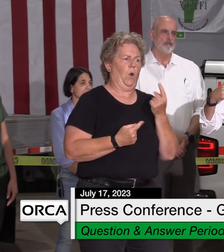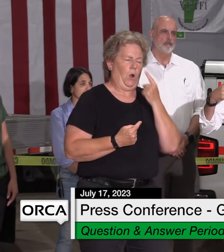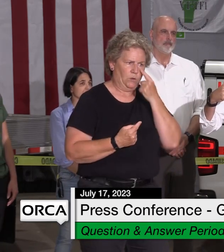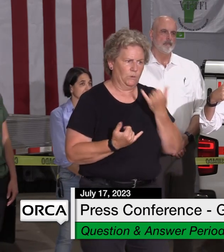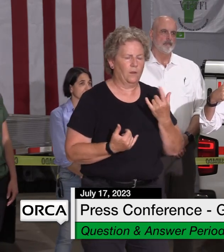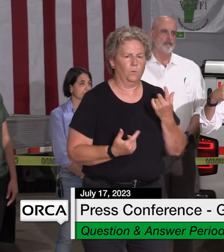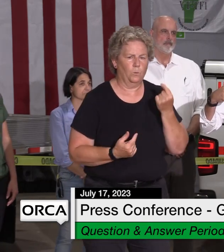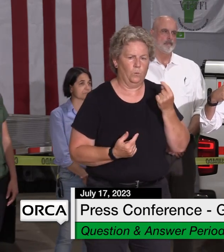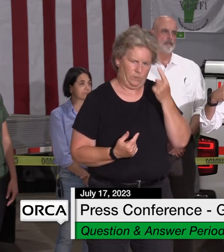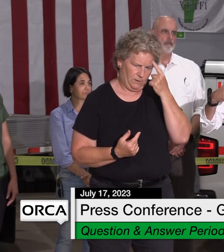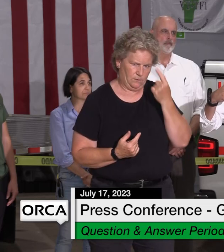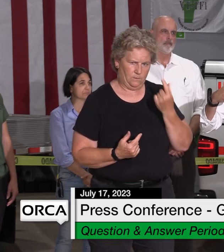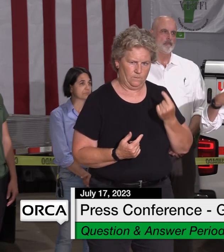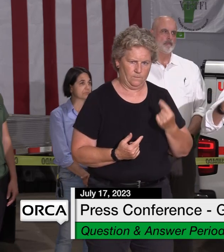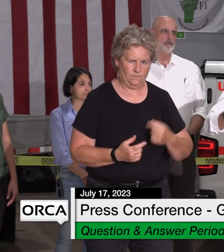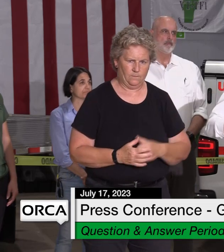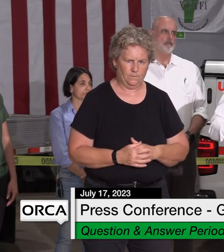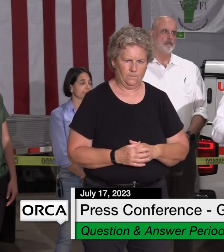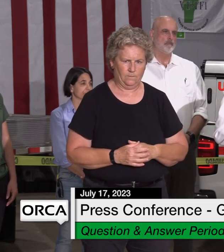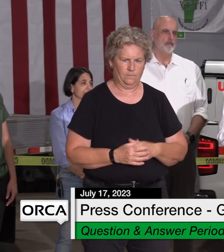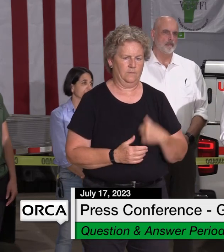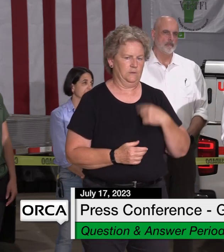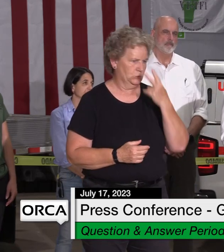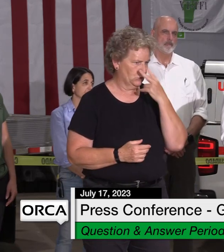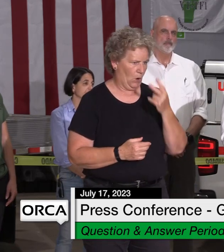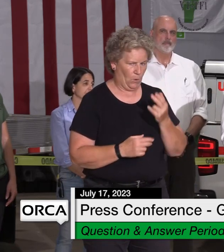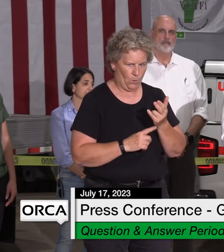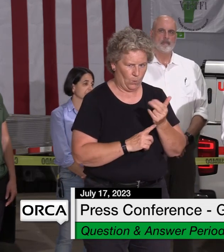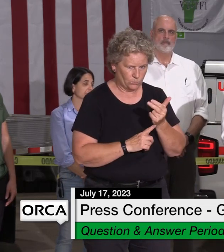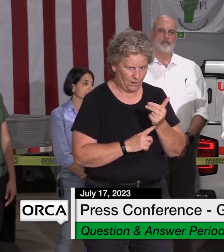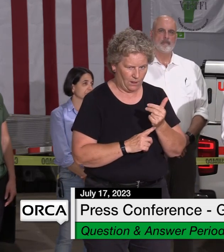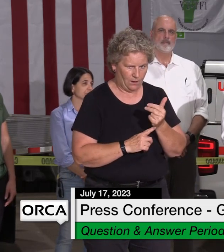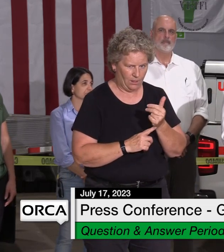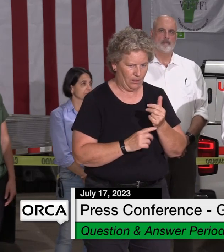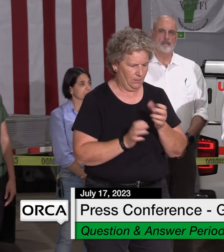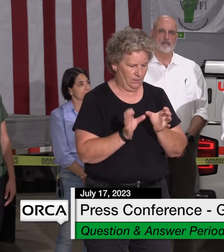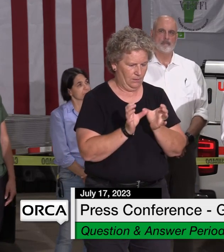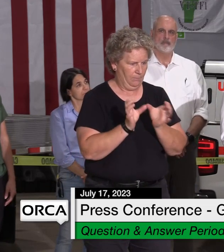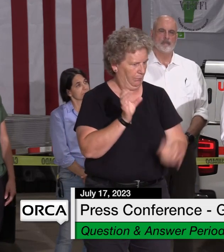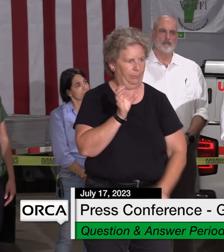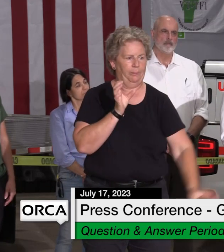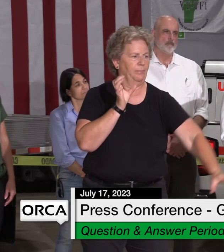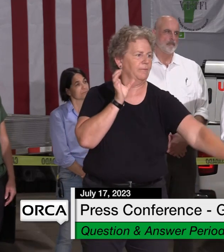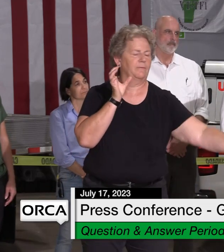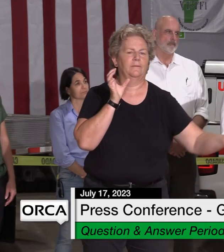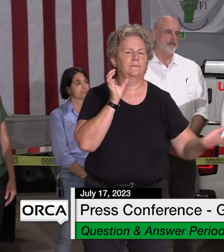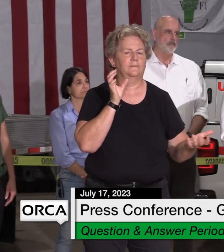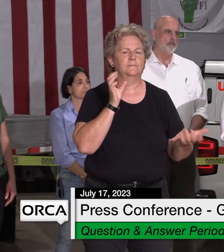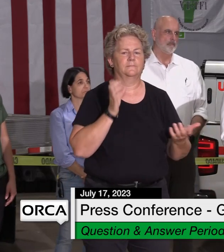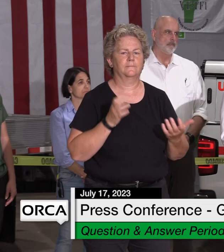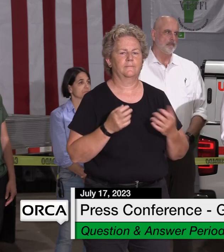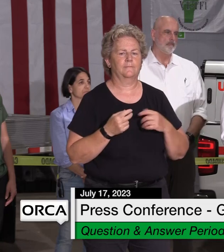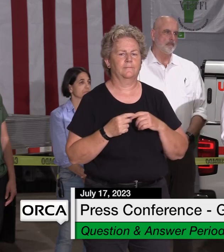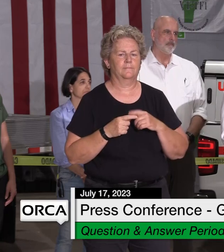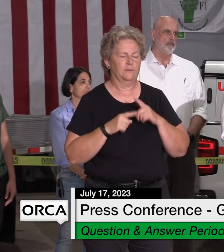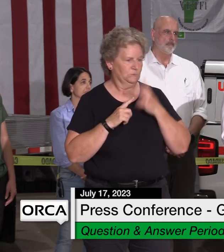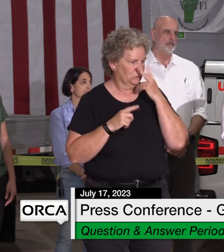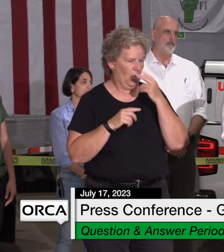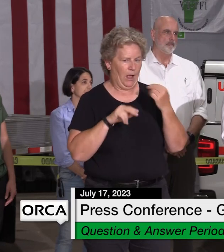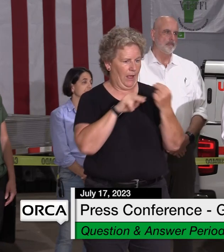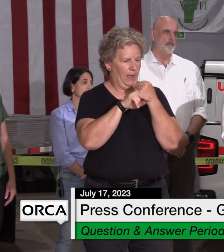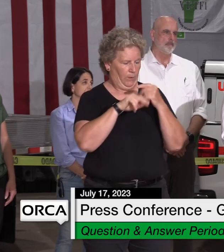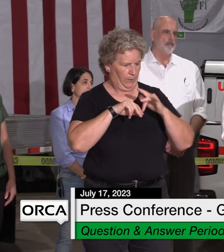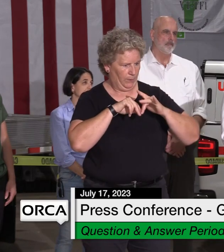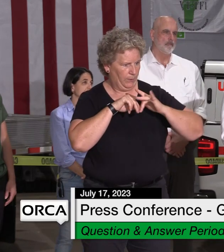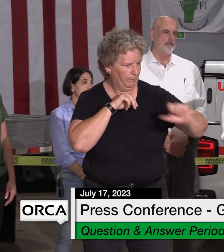ties under it are gone, and you know a train's not going to be able to run over that. You see just how urgent it is to make sure these communities get the help that they